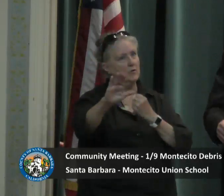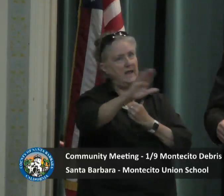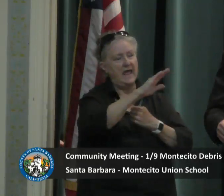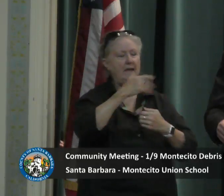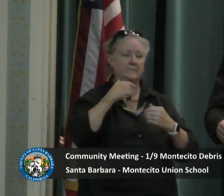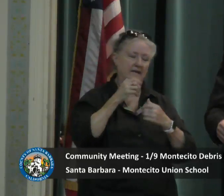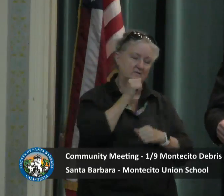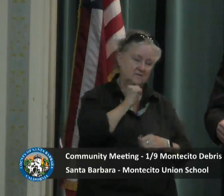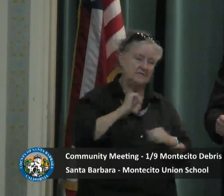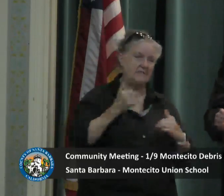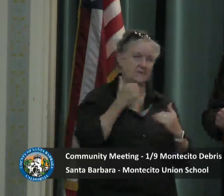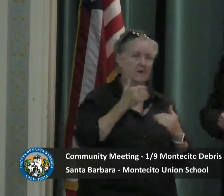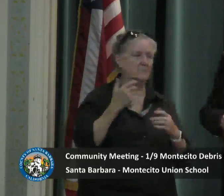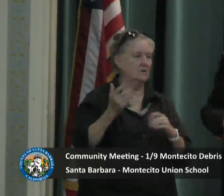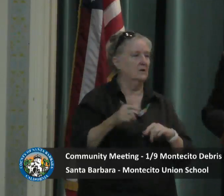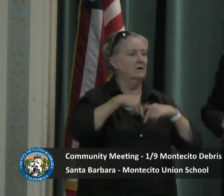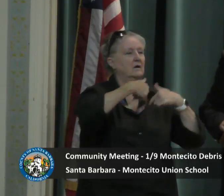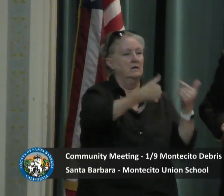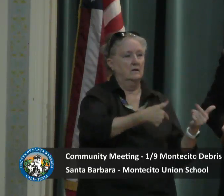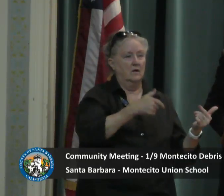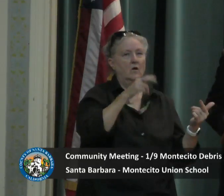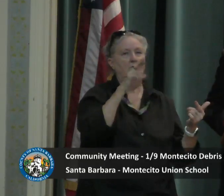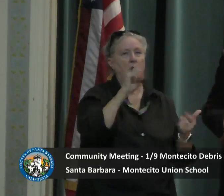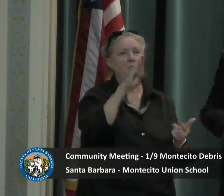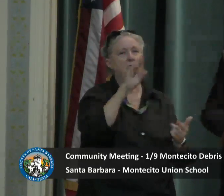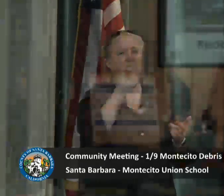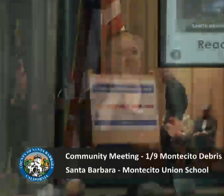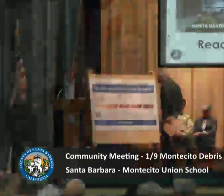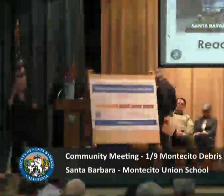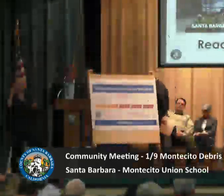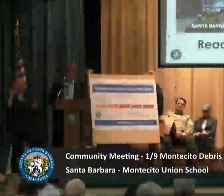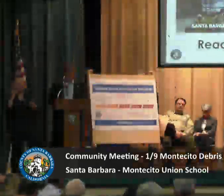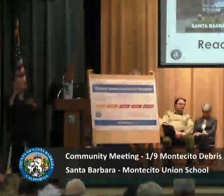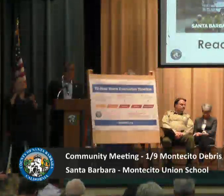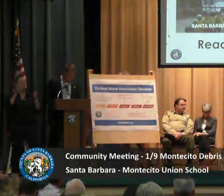Turn it over to Rob Lewin, Director of Office of Emergency Management.